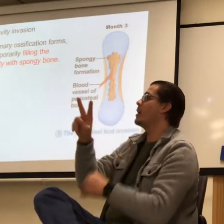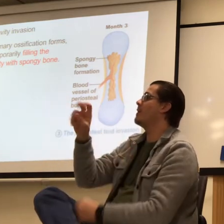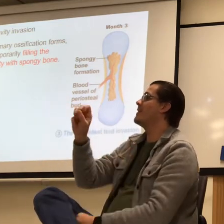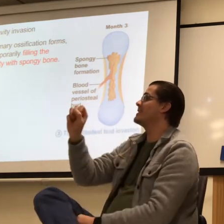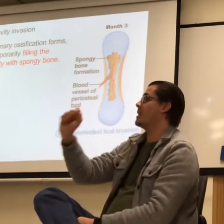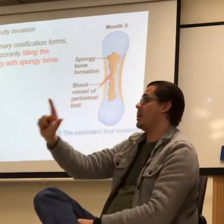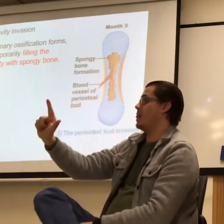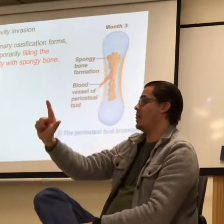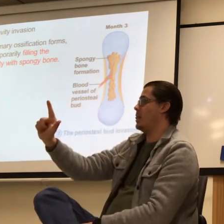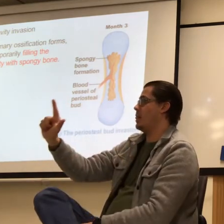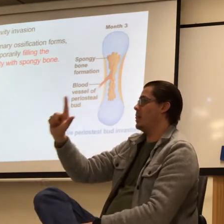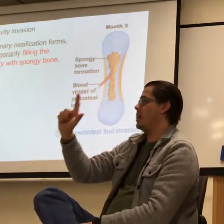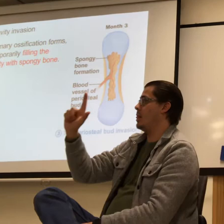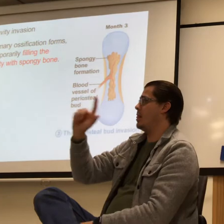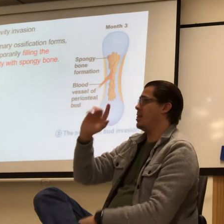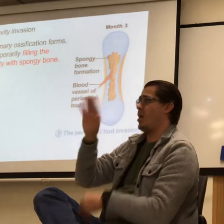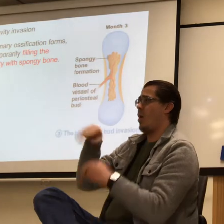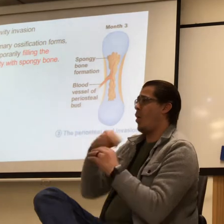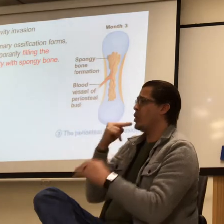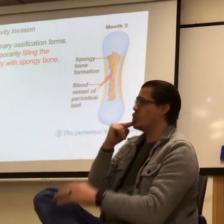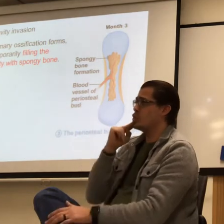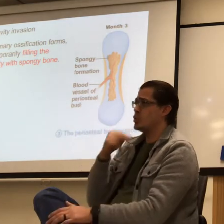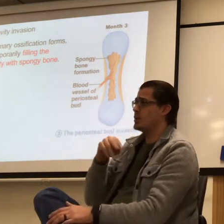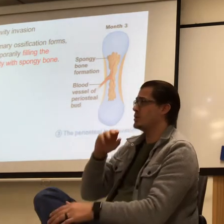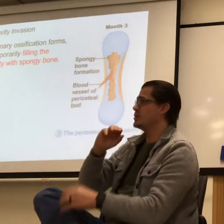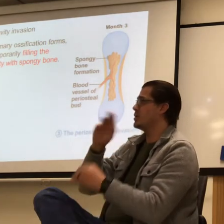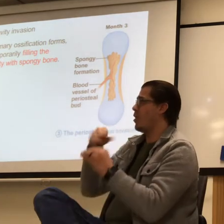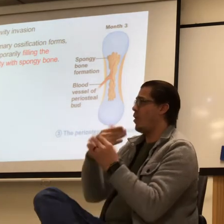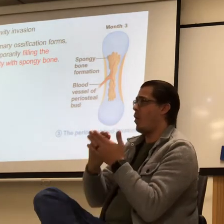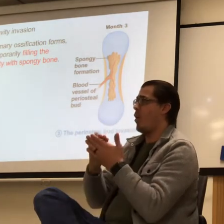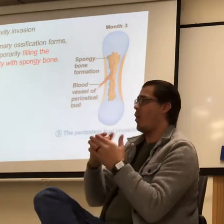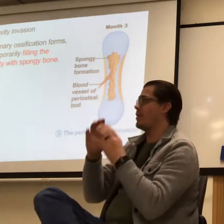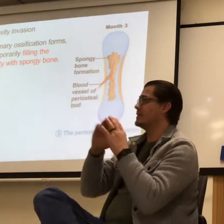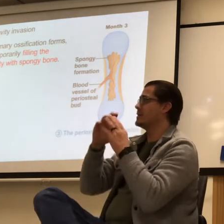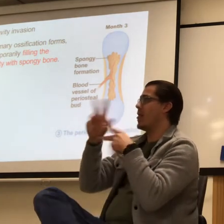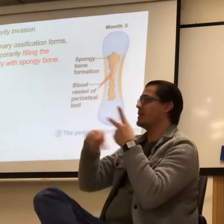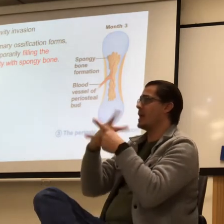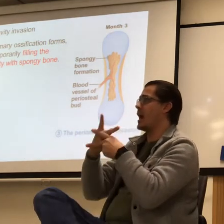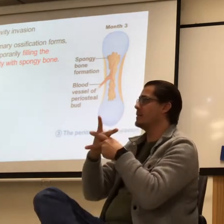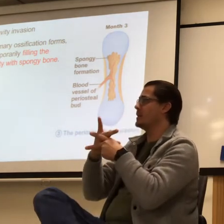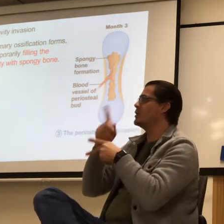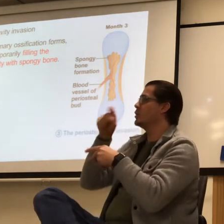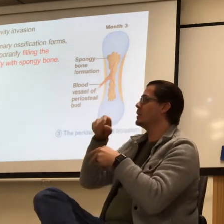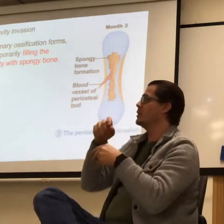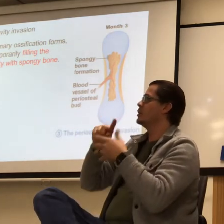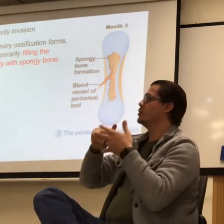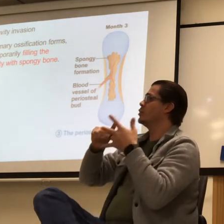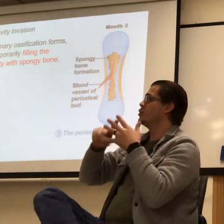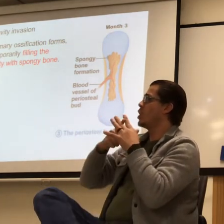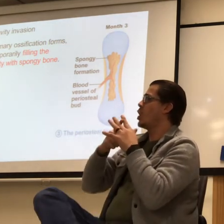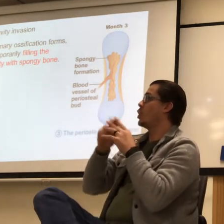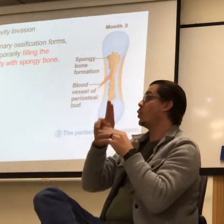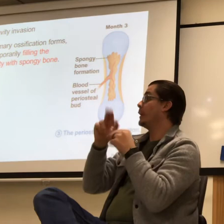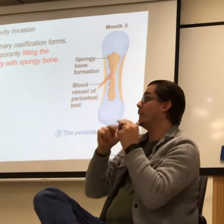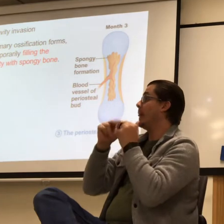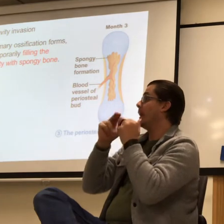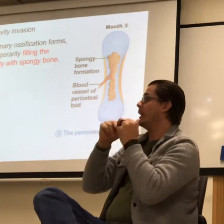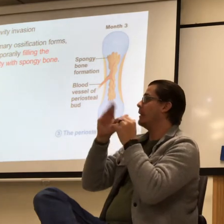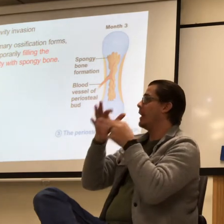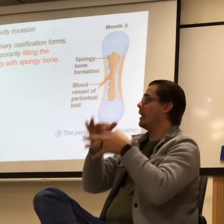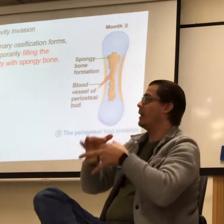And the blood vessel will bring all the nutrients, all the cell types that you need to start to rebuild the